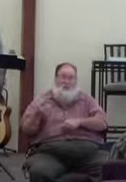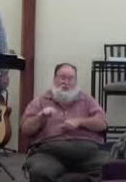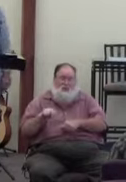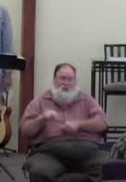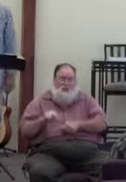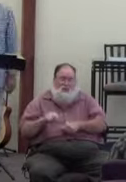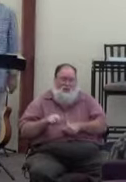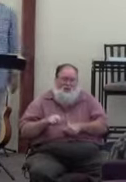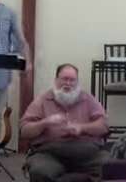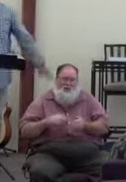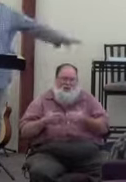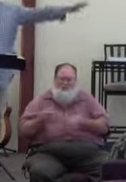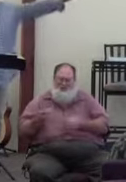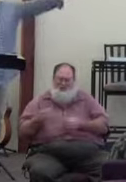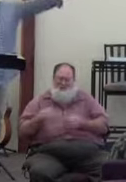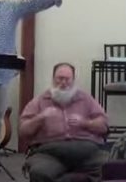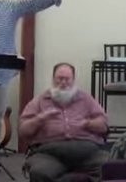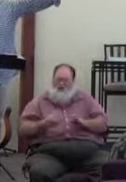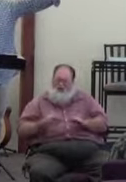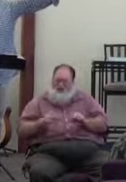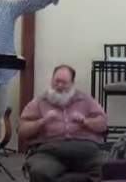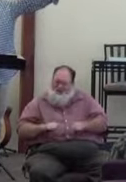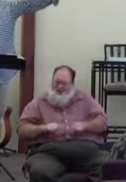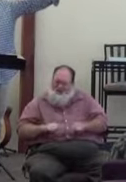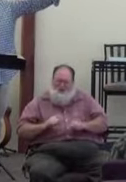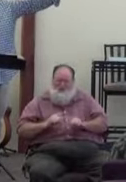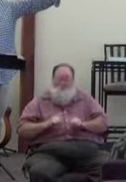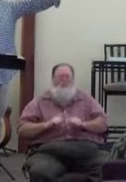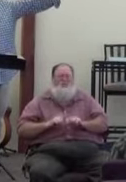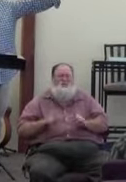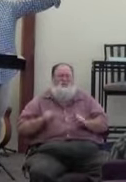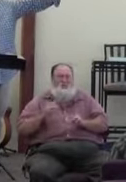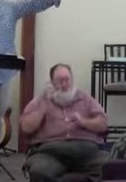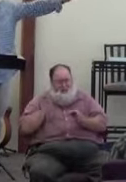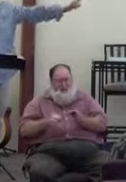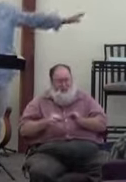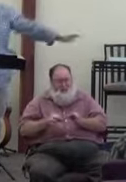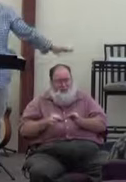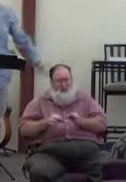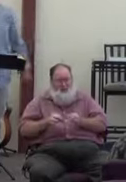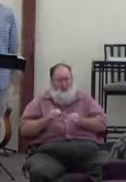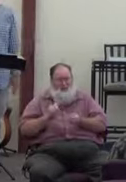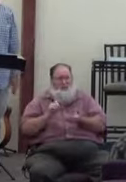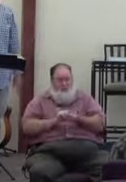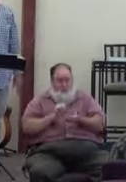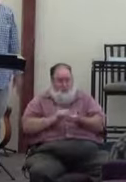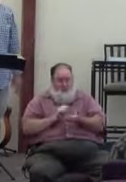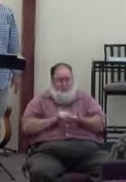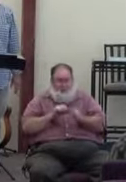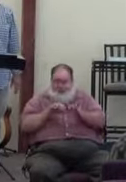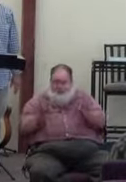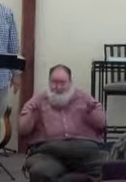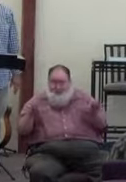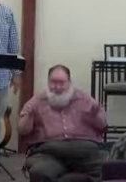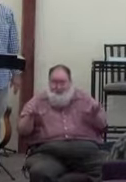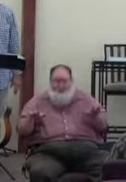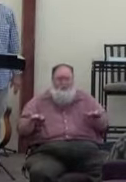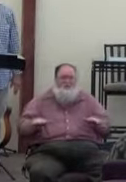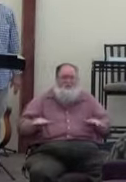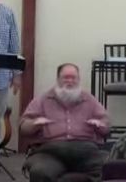Even though they could have died, they spread the gospel, the blood of Jesus Christ, all over that place. They